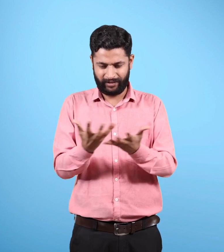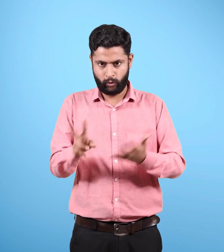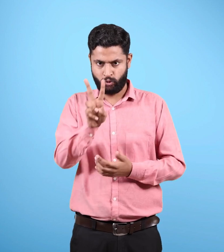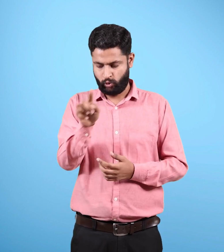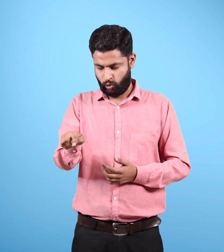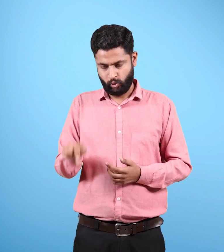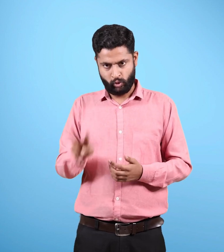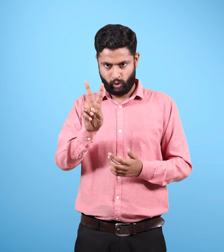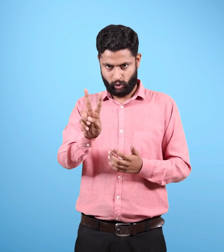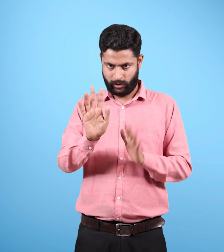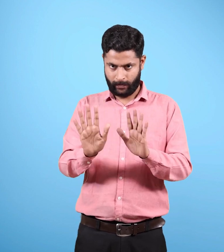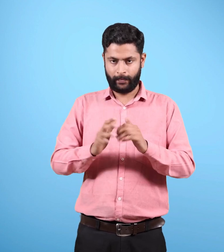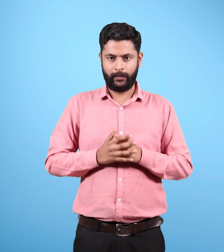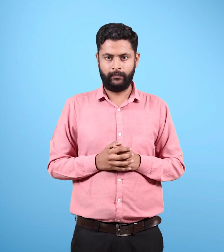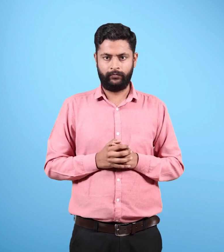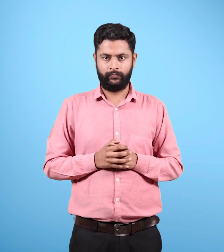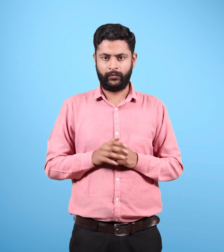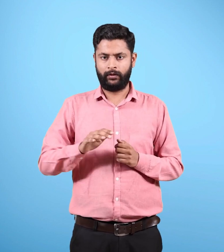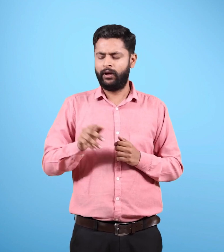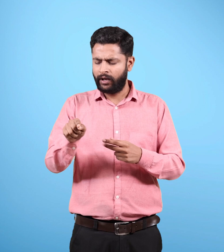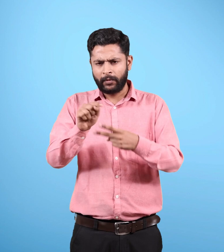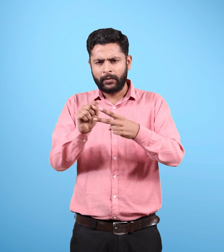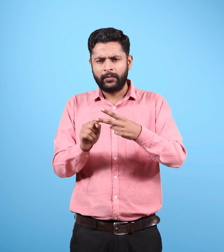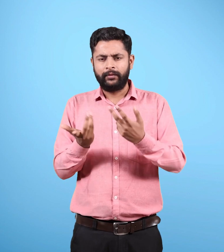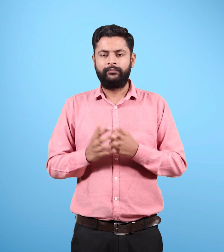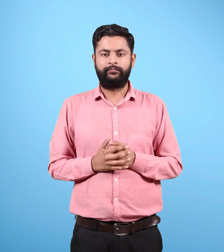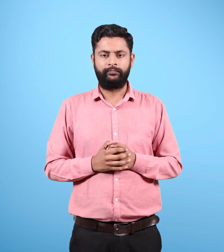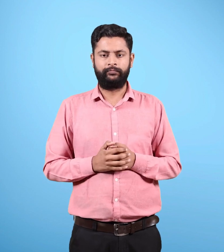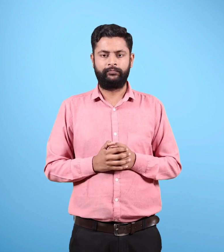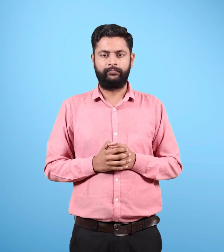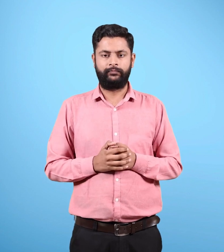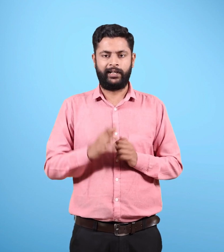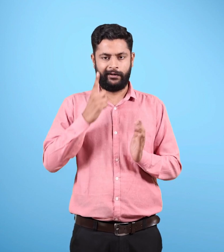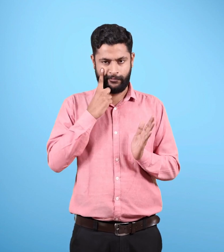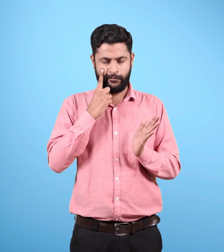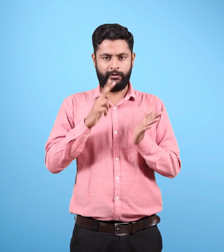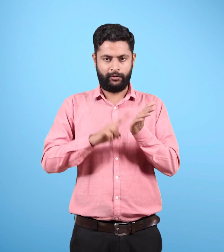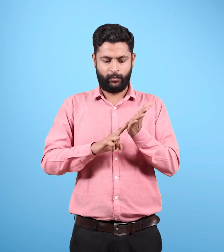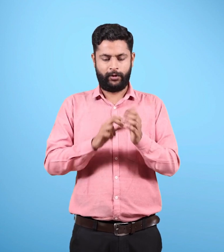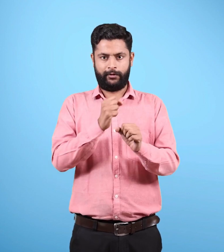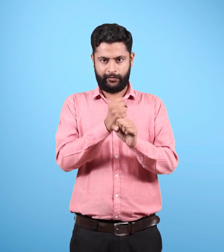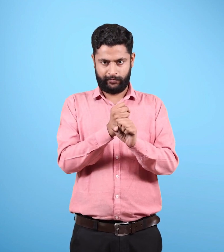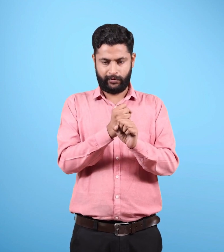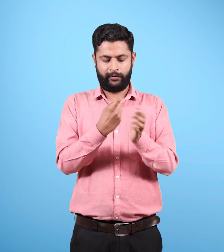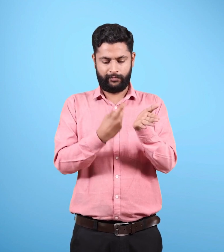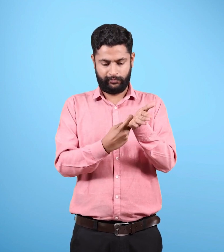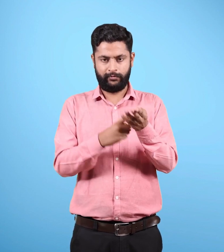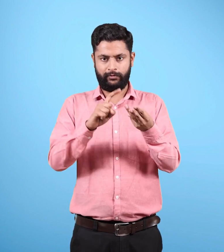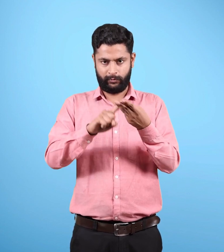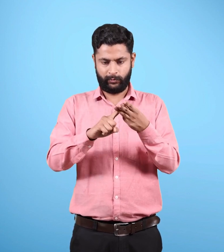Just 2 materials or ingredients are needed to prepare a dish of boiled rice.